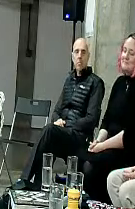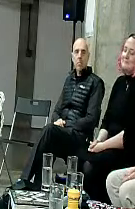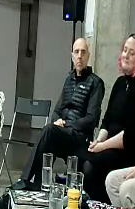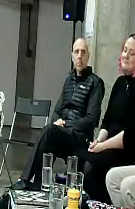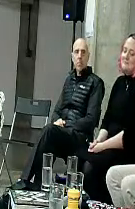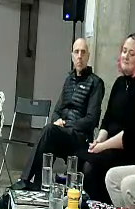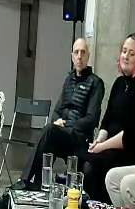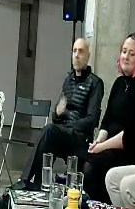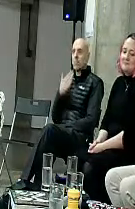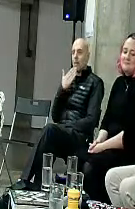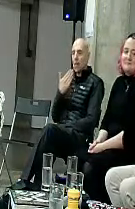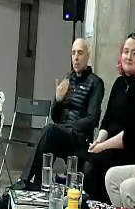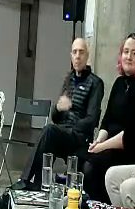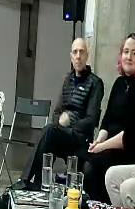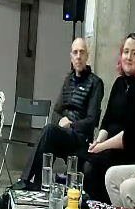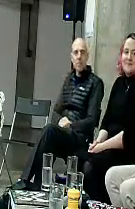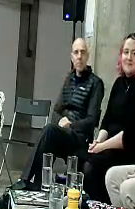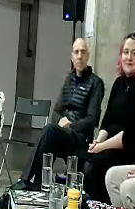Thank you all so much.